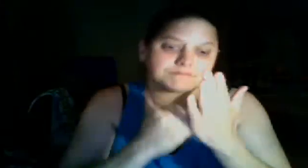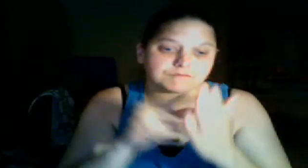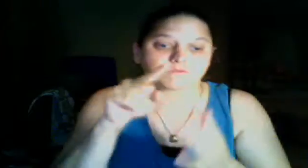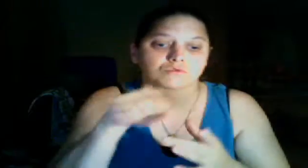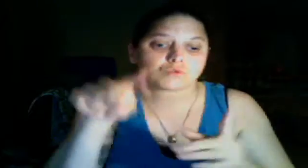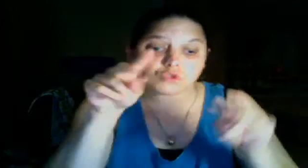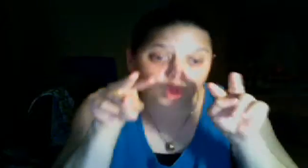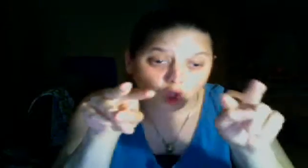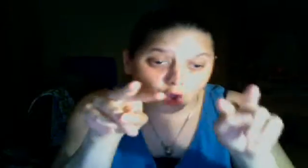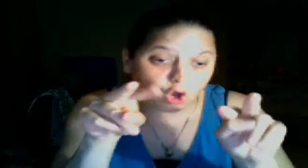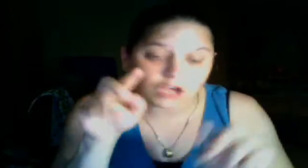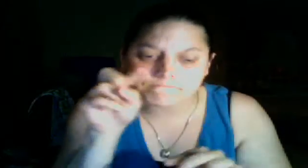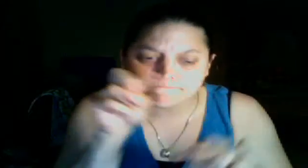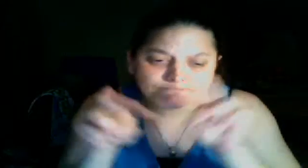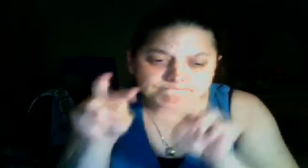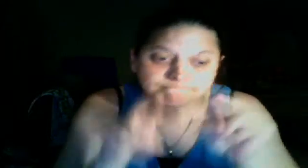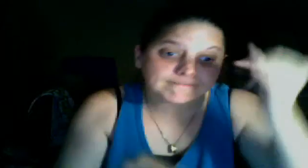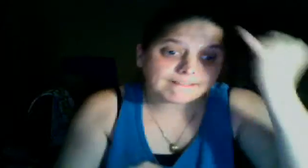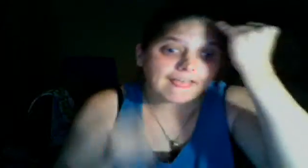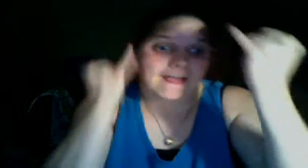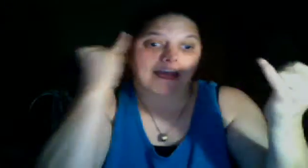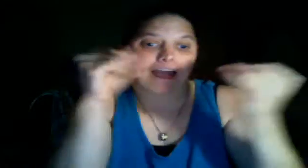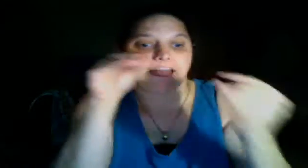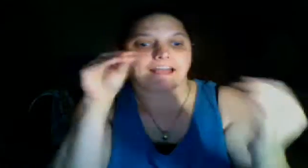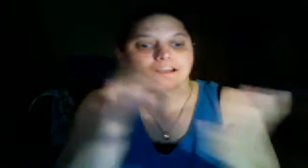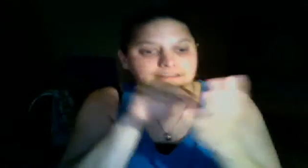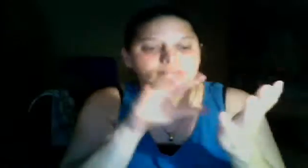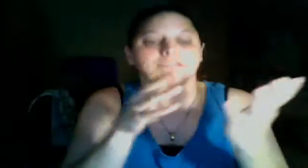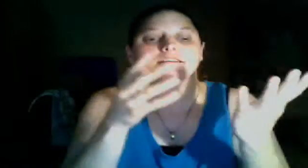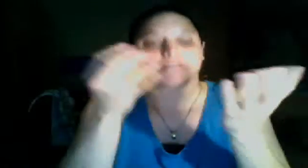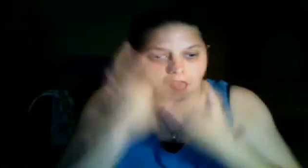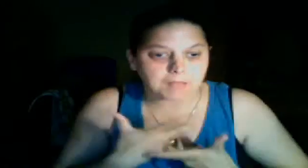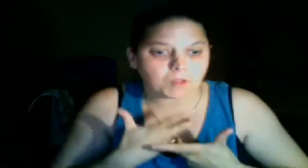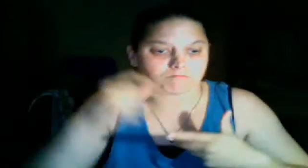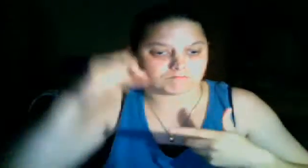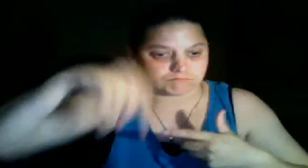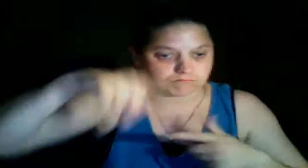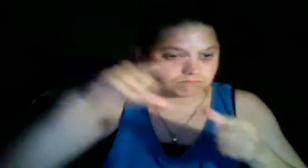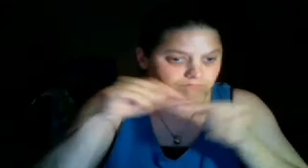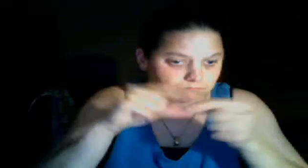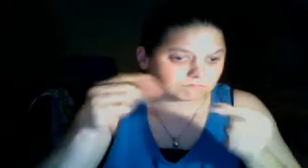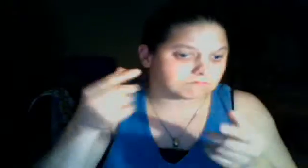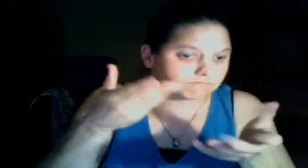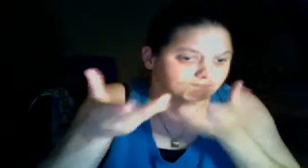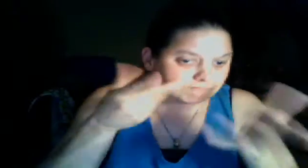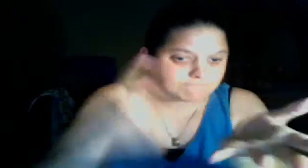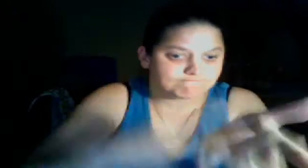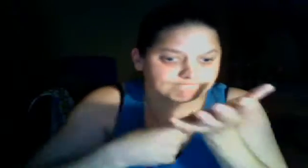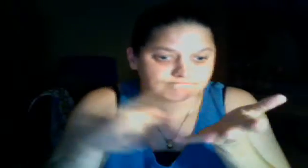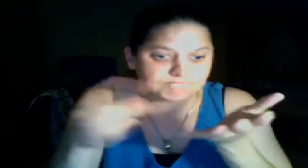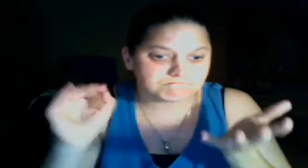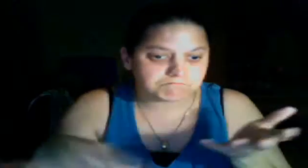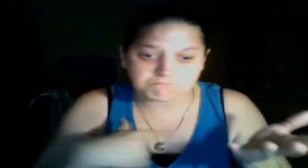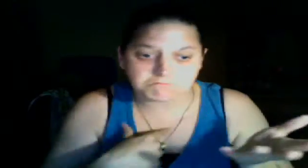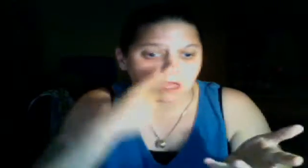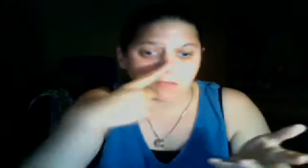down and getting your body used to breathing the thin air. It's kind of like climbing a smaller mountain every day. So Mount